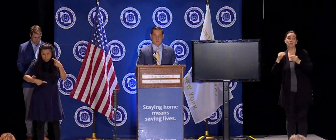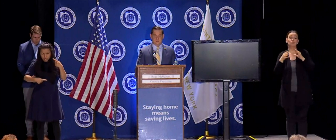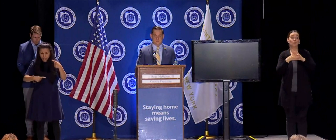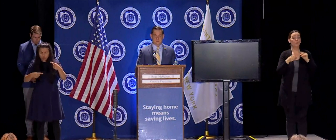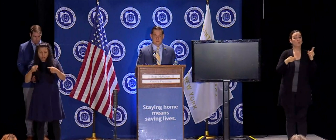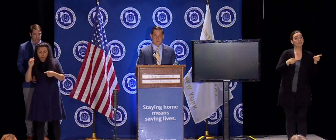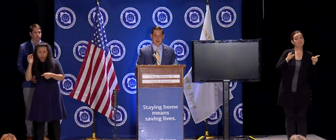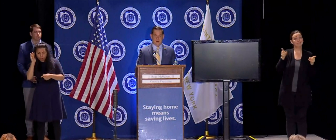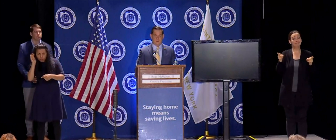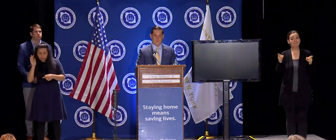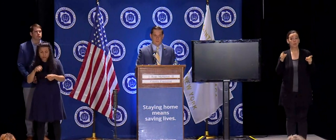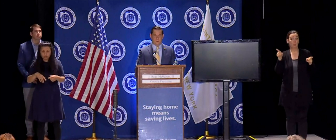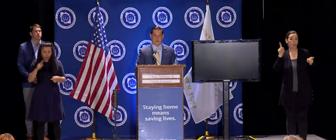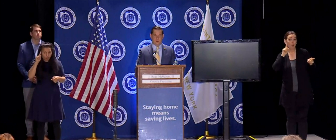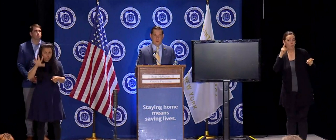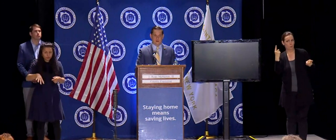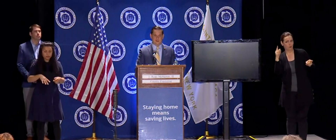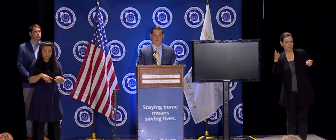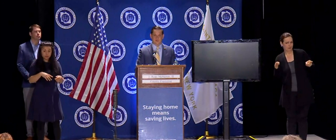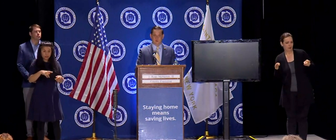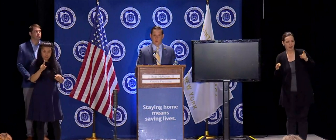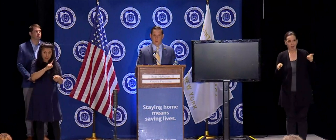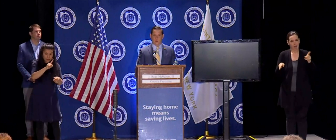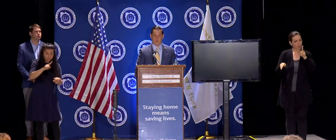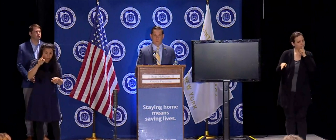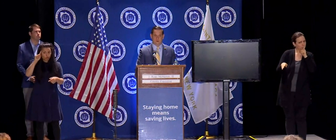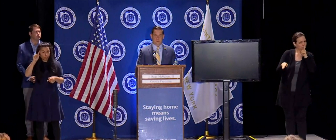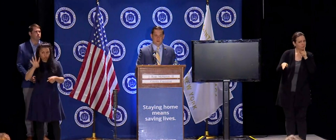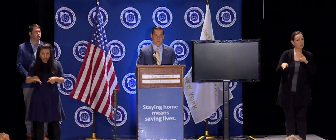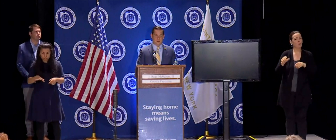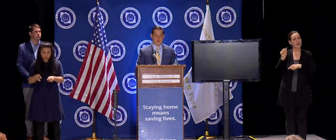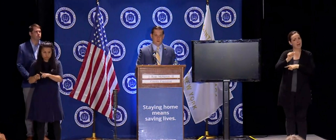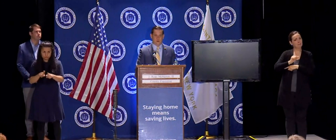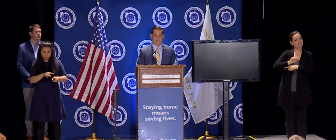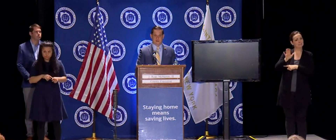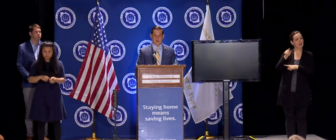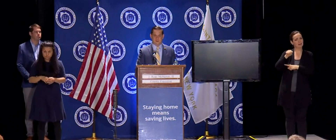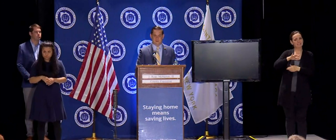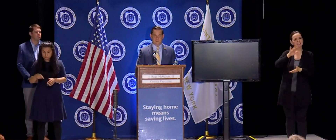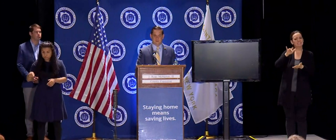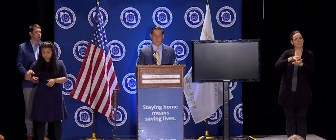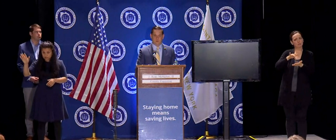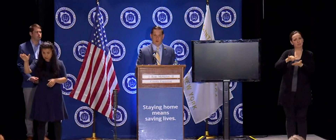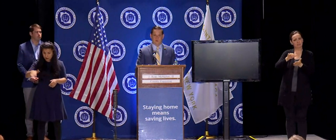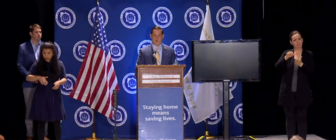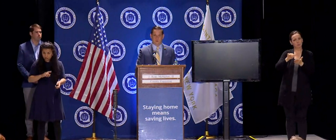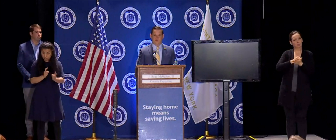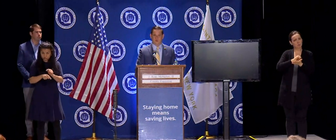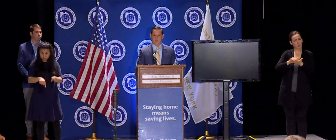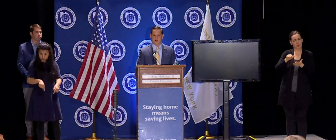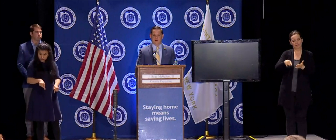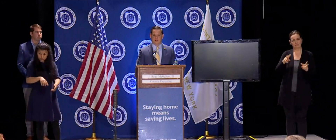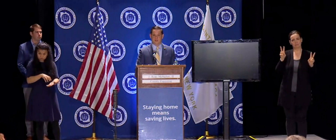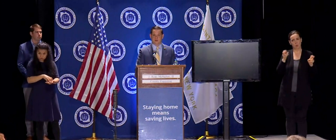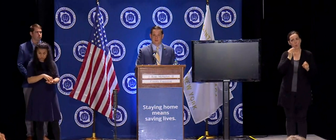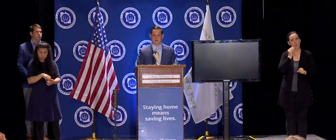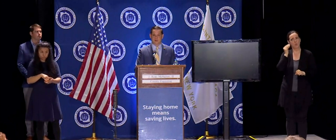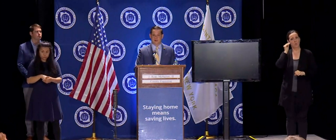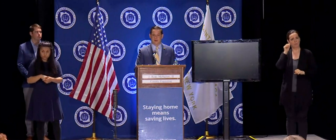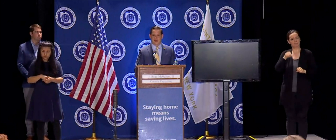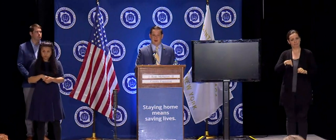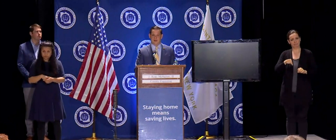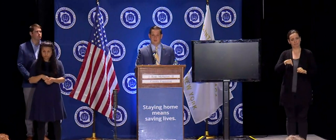Amazon is calling Central New York home. New York State, well known for their